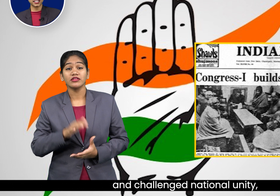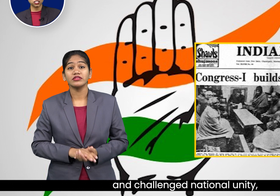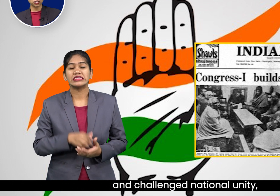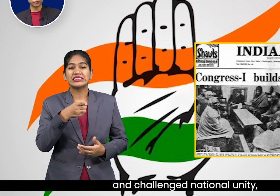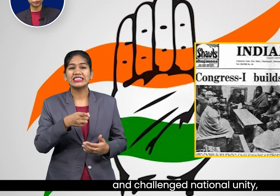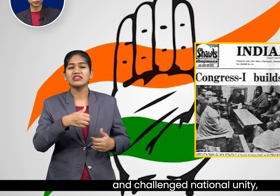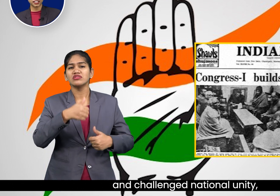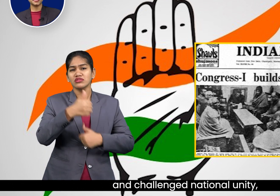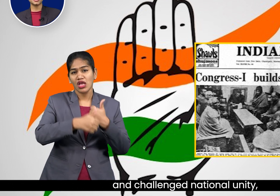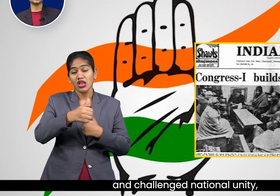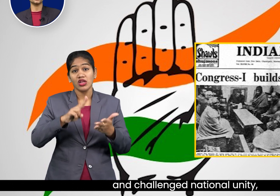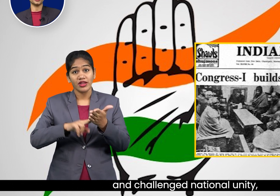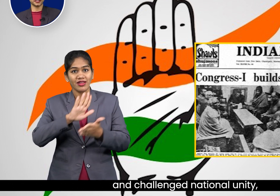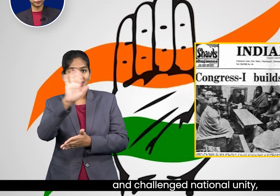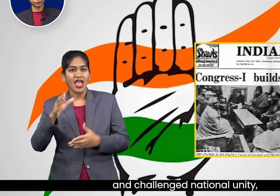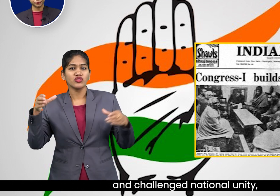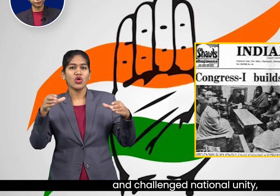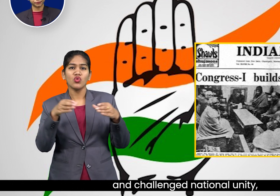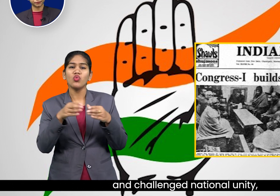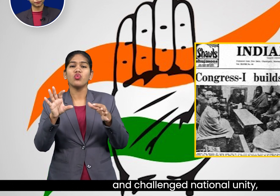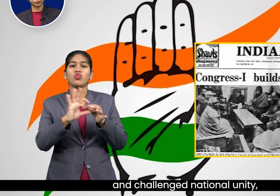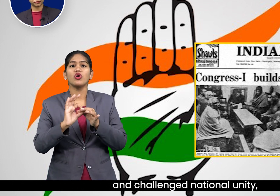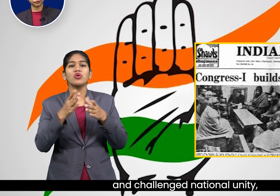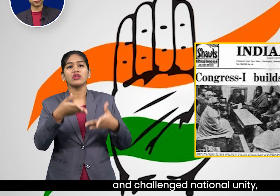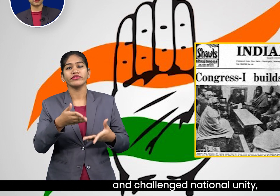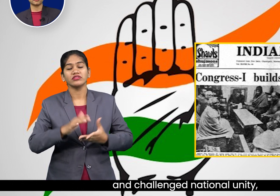and challenged national unity,